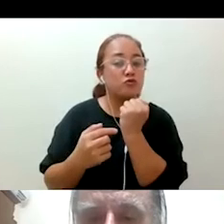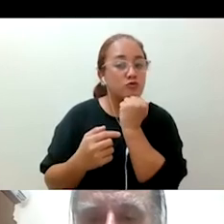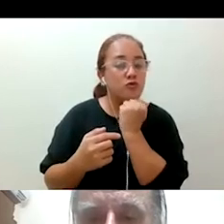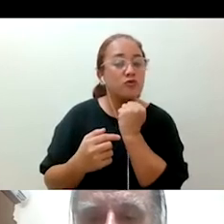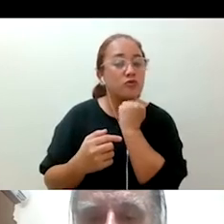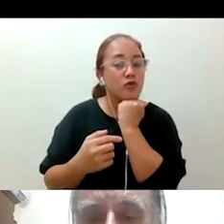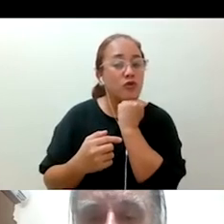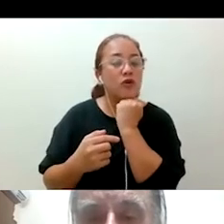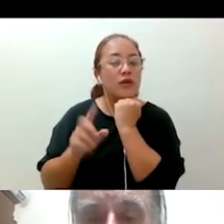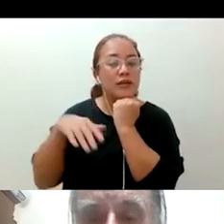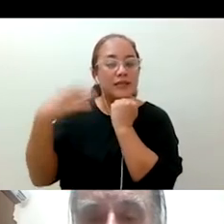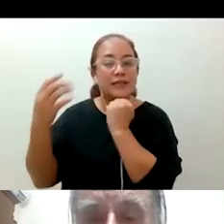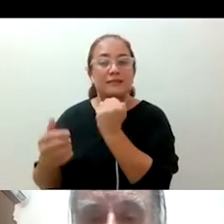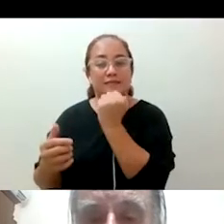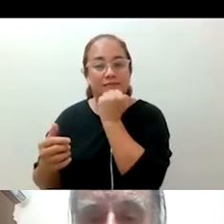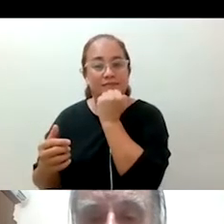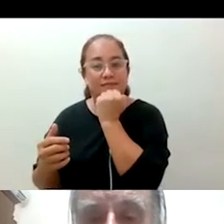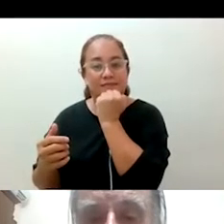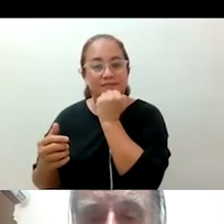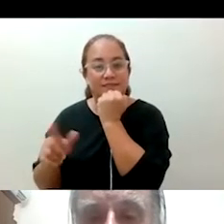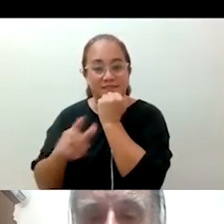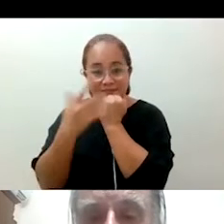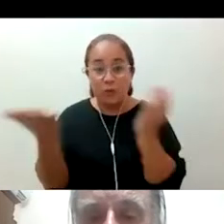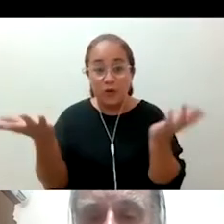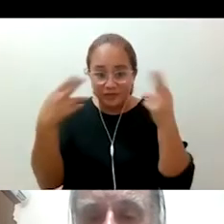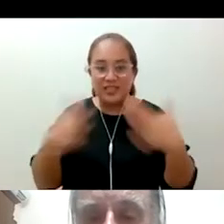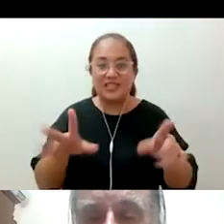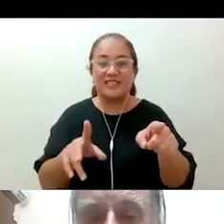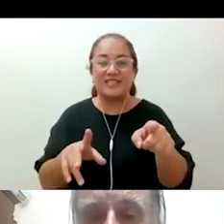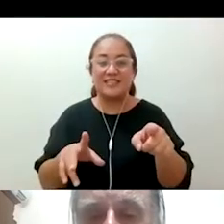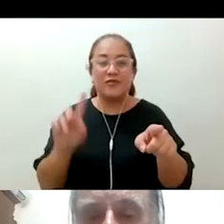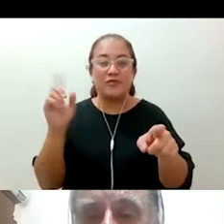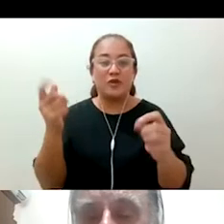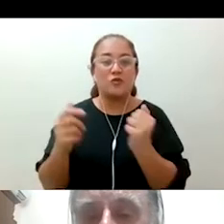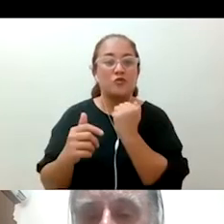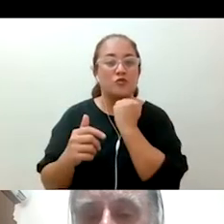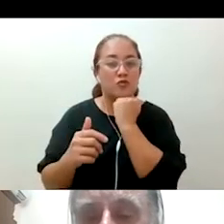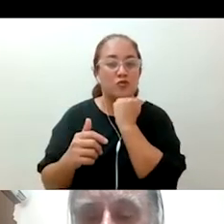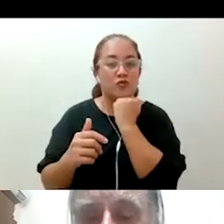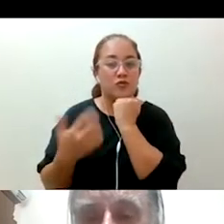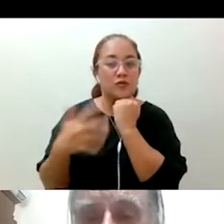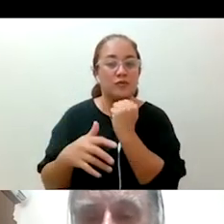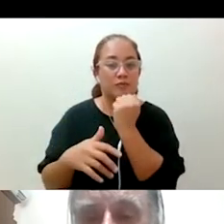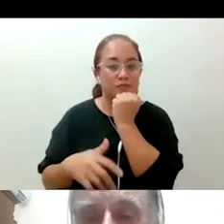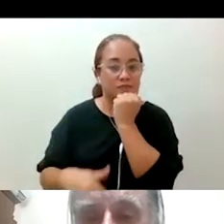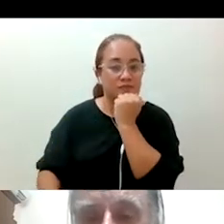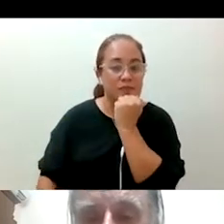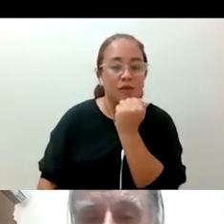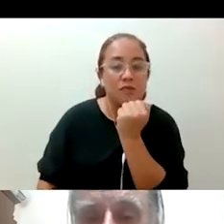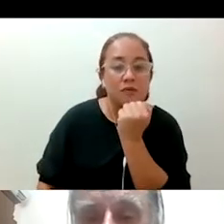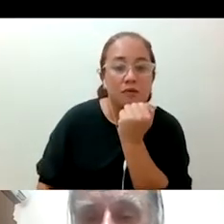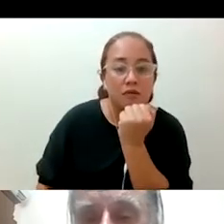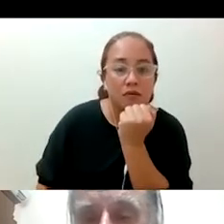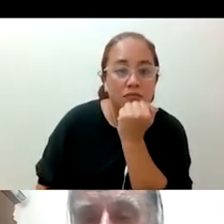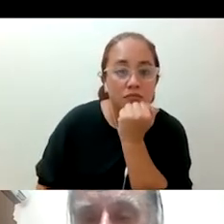uncle. And we do that here. Wrong first, followed by paternal uncle. Is